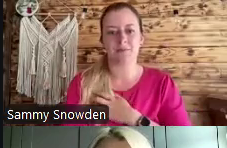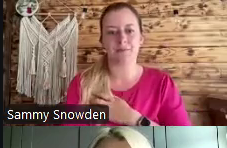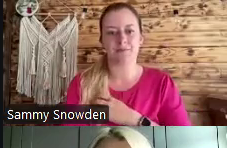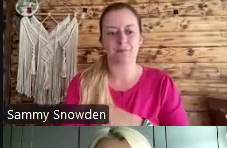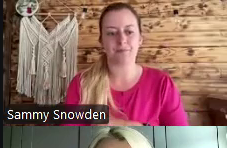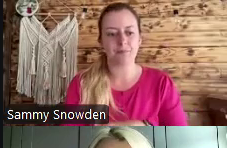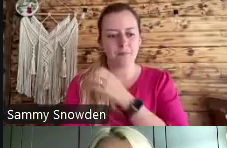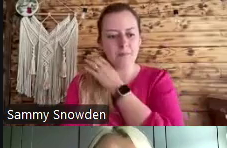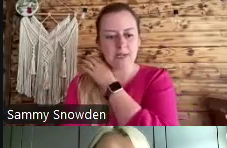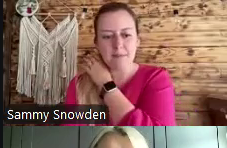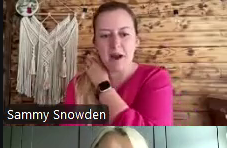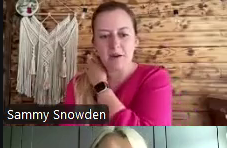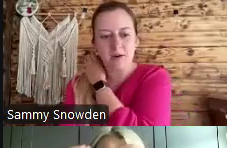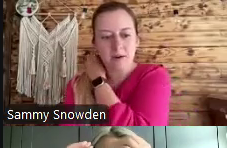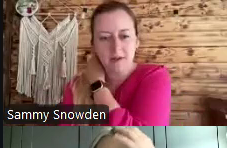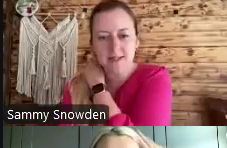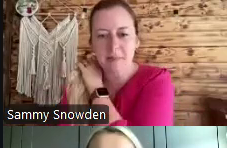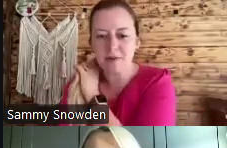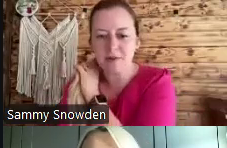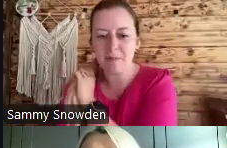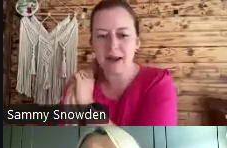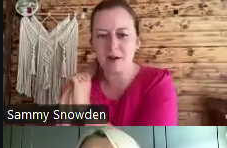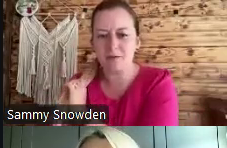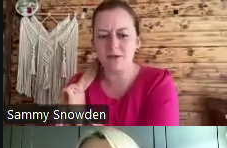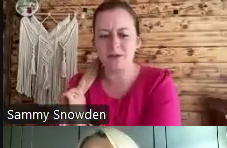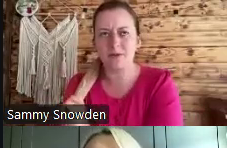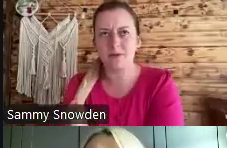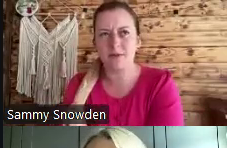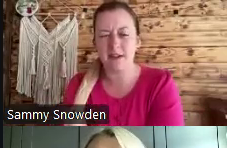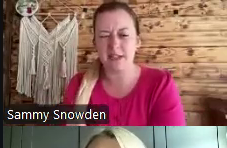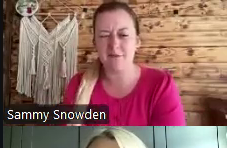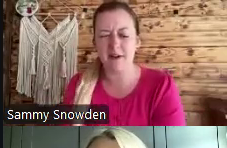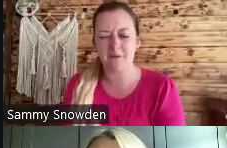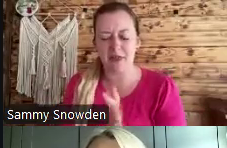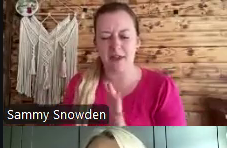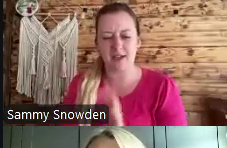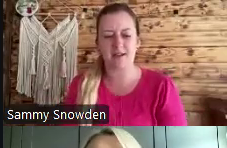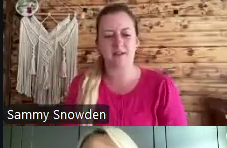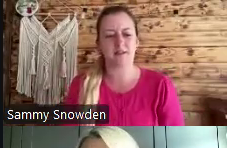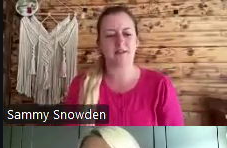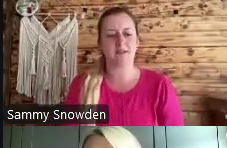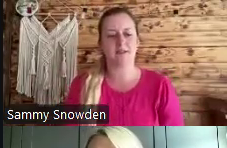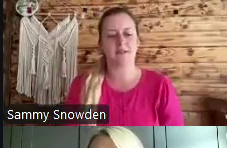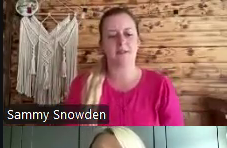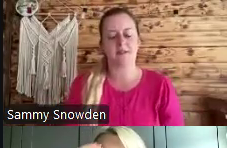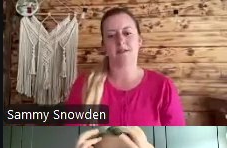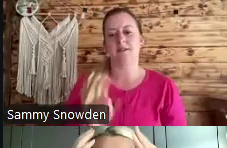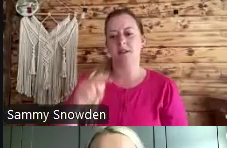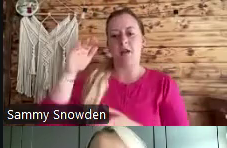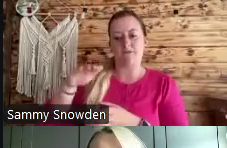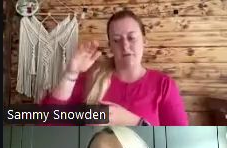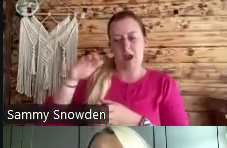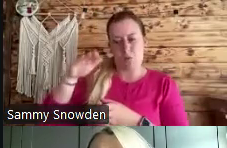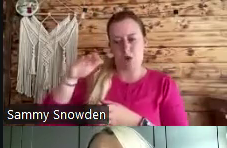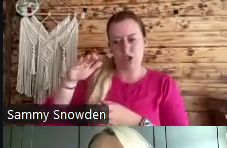I'm just gonna skip that. It's about £9.75, Is it? I think. Okay, that's great. That's not too